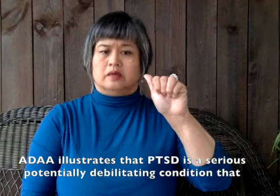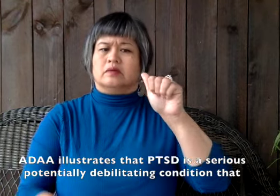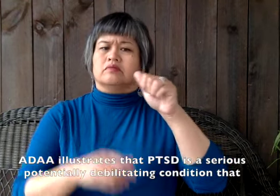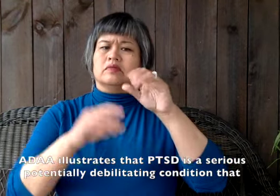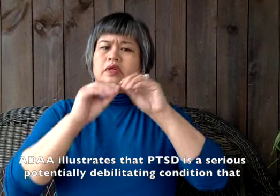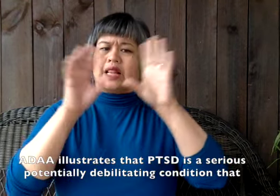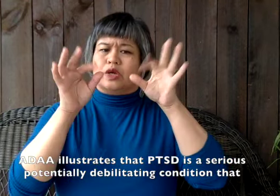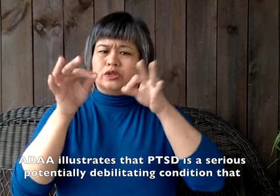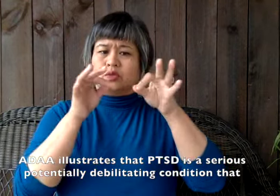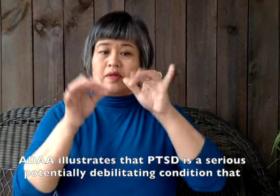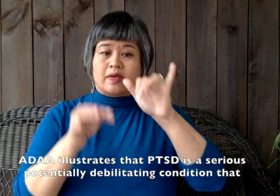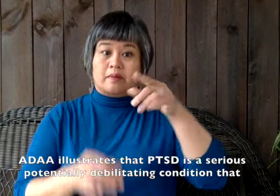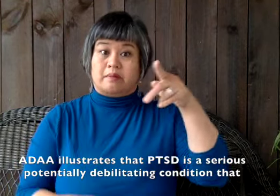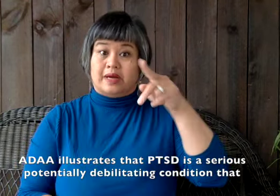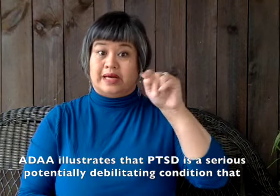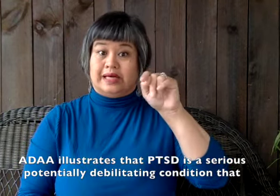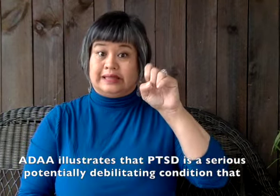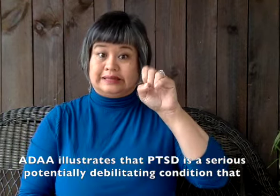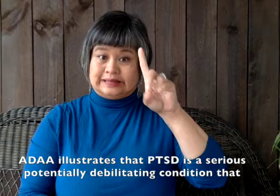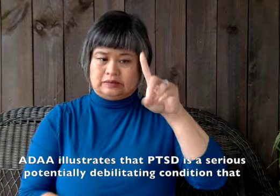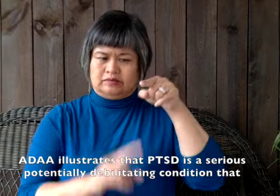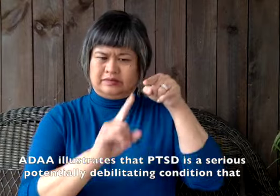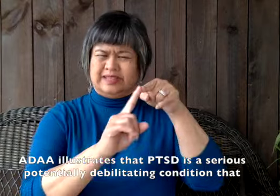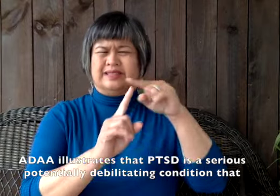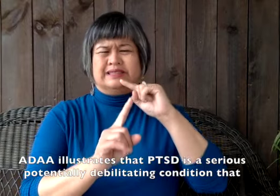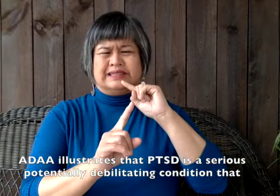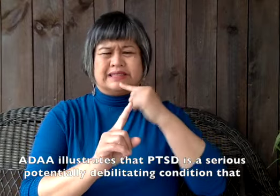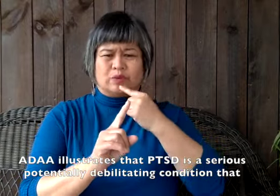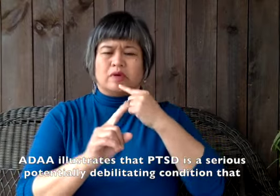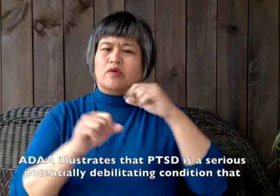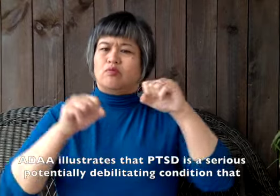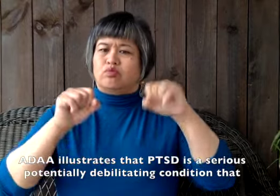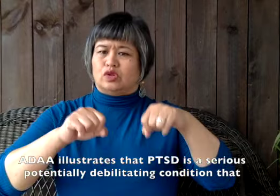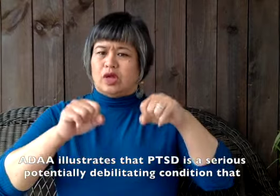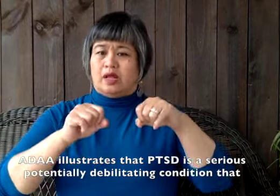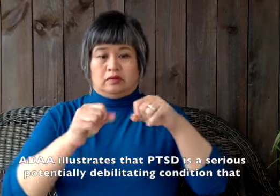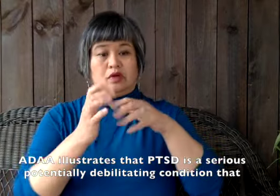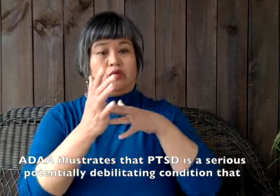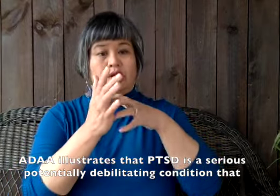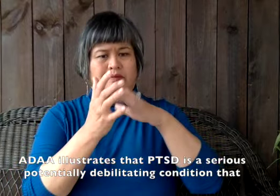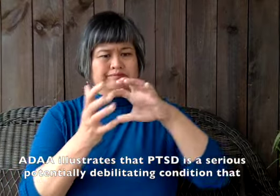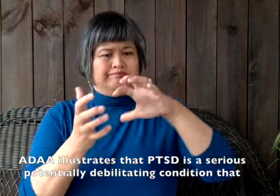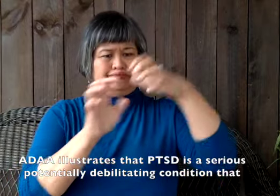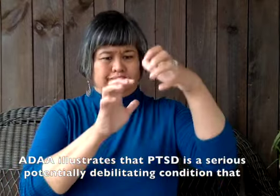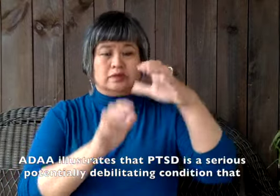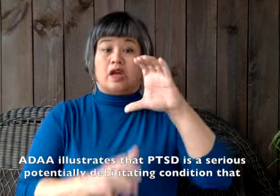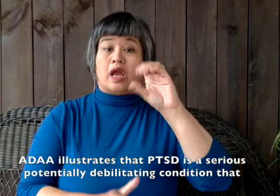ADAA illustrates that PTSD is a seriously, potentially debilitating condition